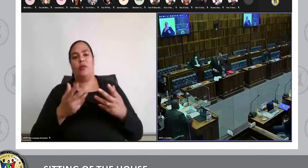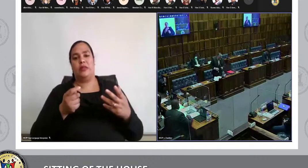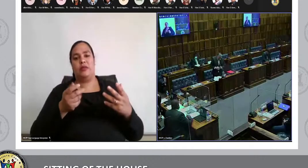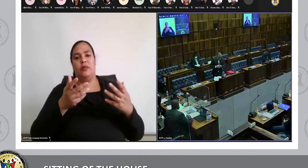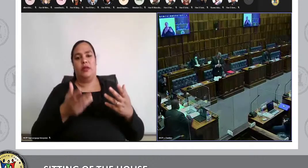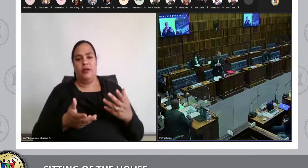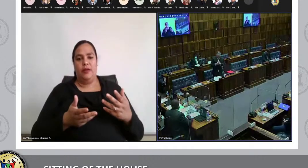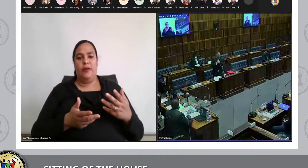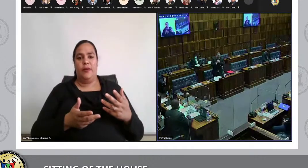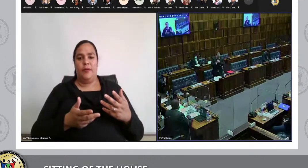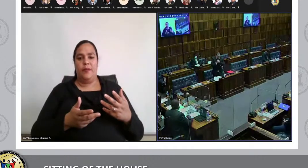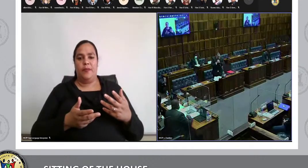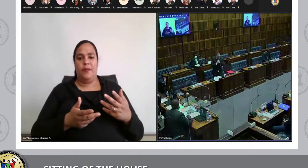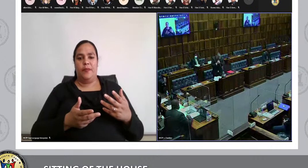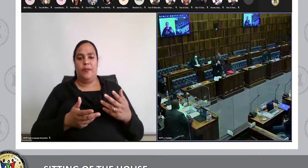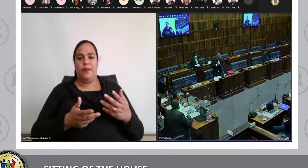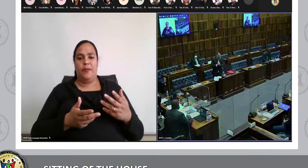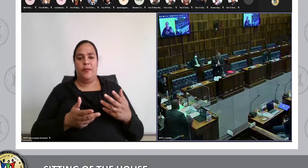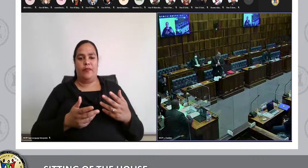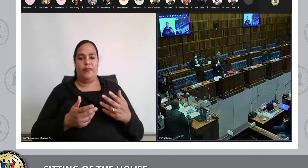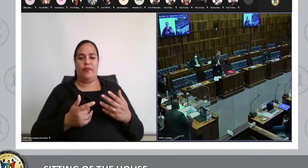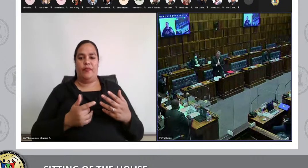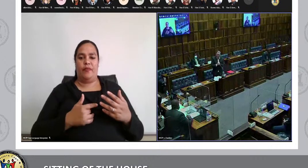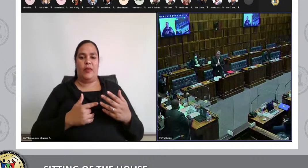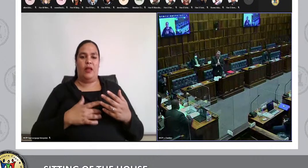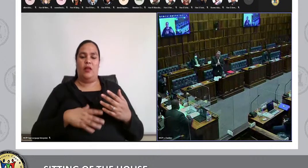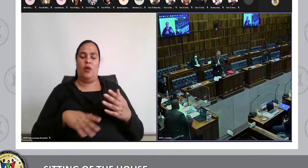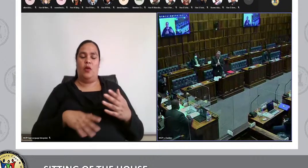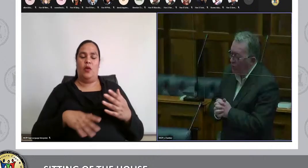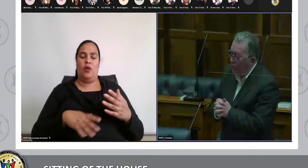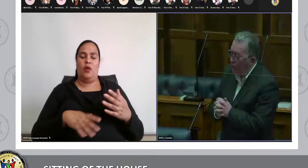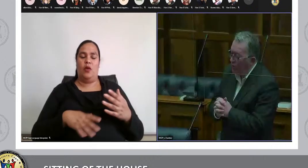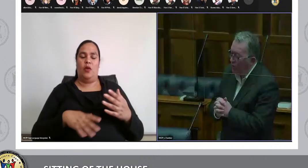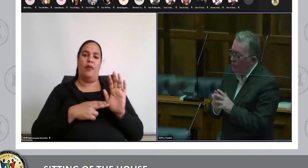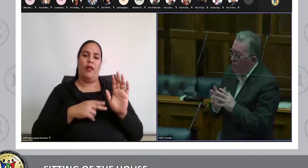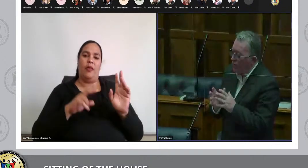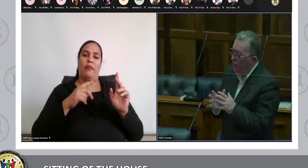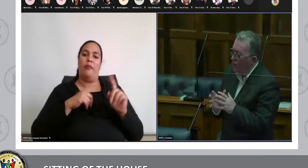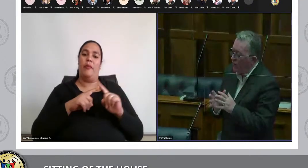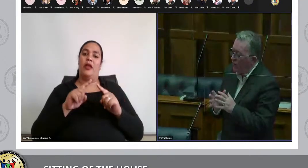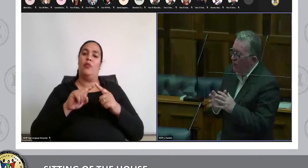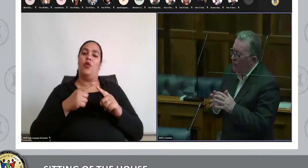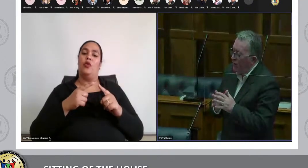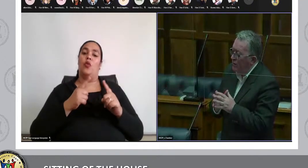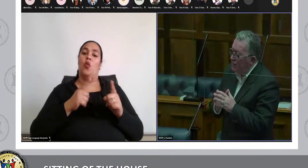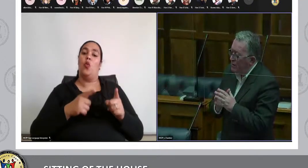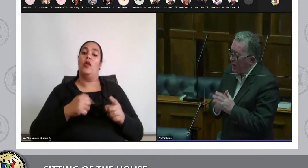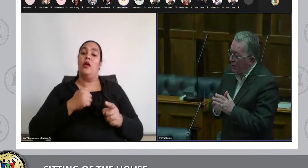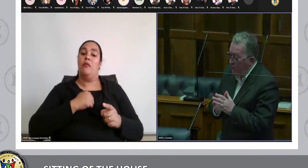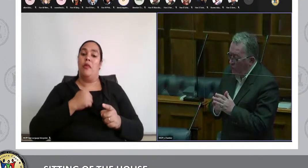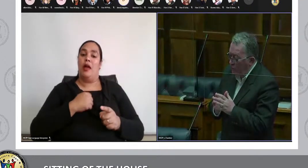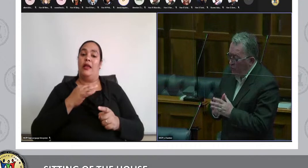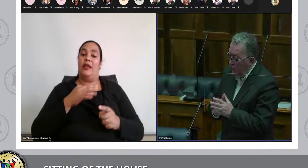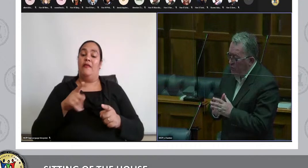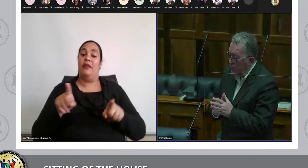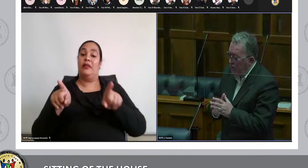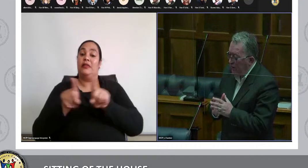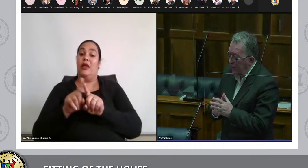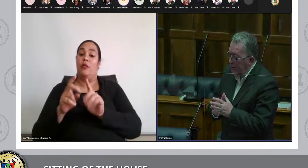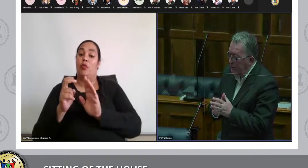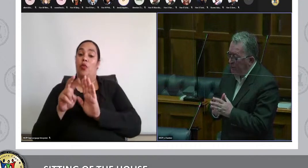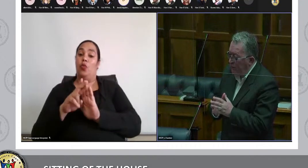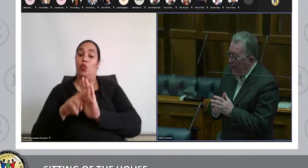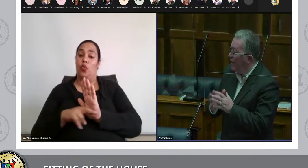Speaker. Not to belabor the point, but my point of order is whether the same